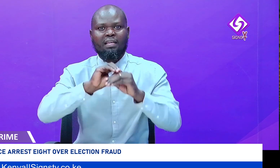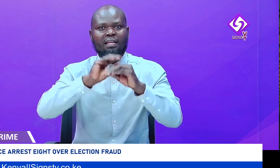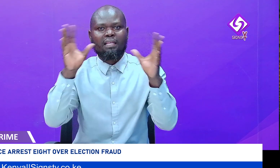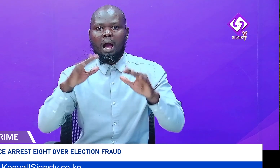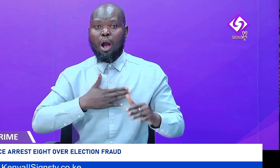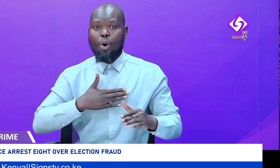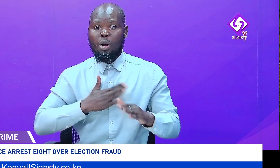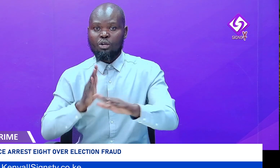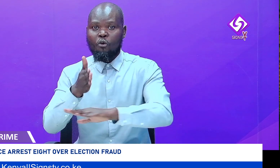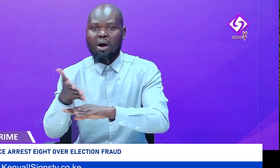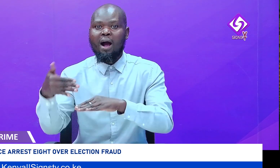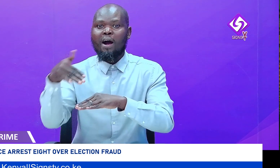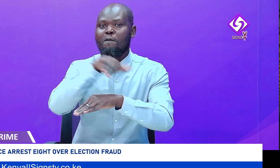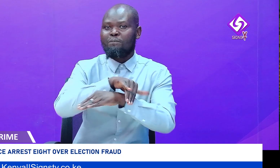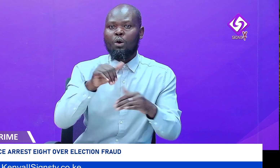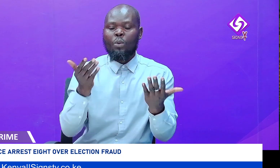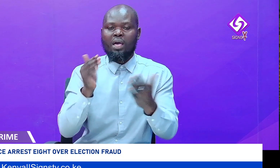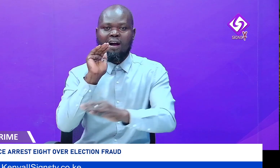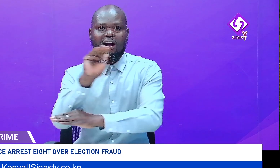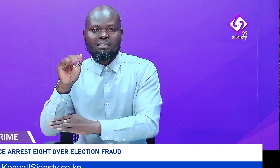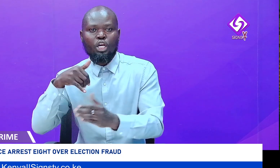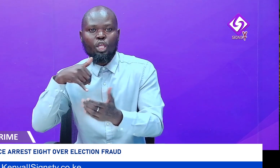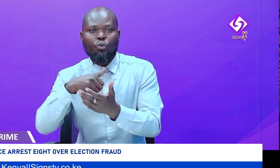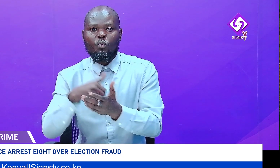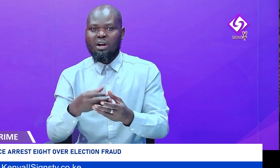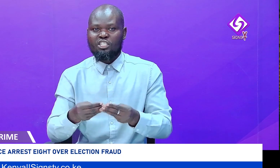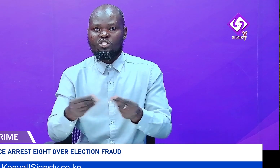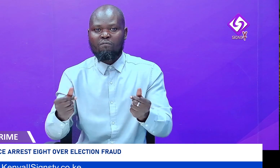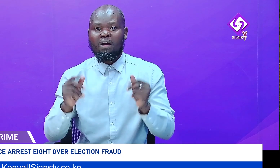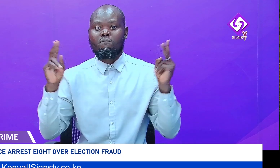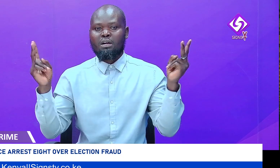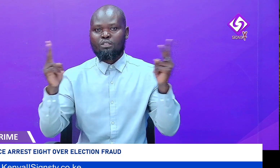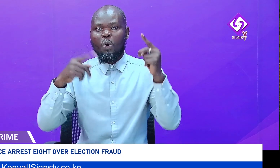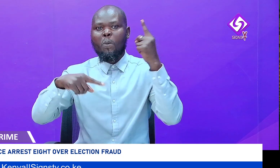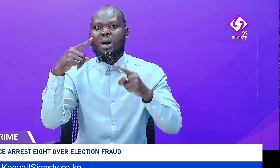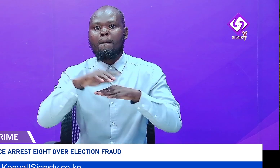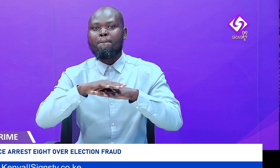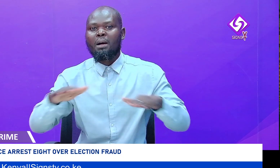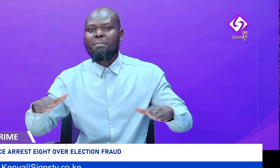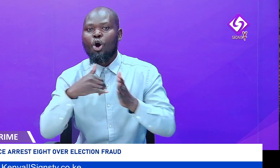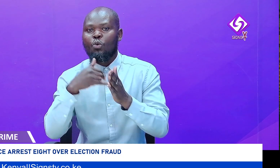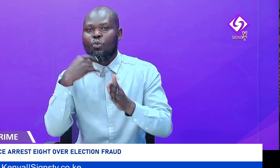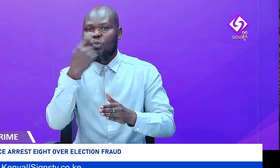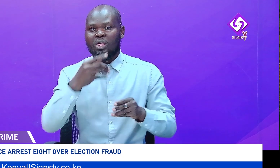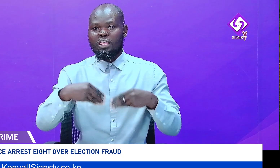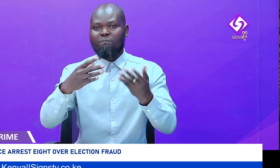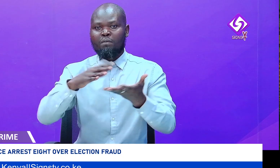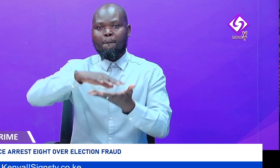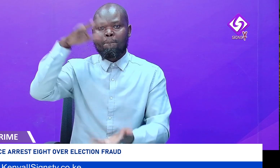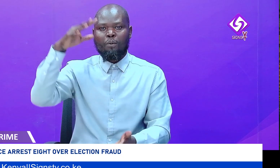the 2019 presidential poll was annulled over irregularities, has urged parties